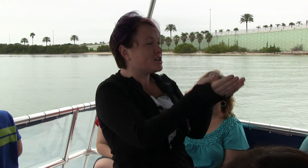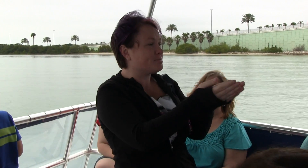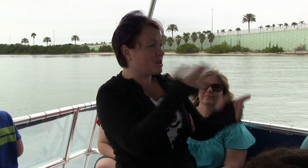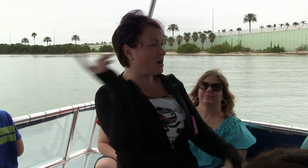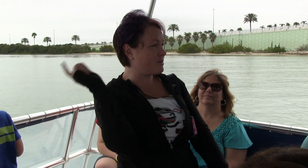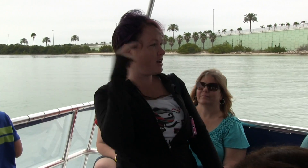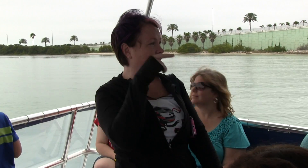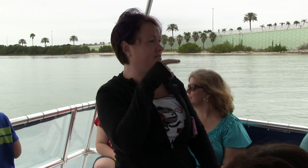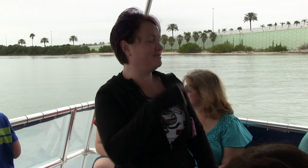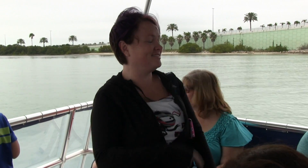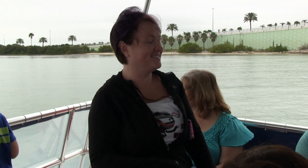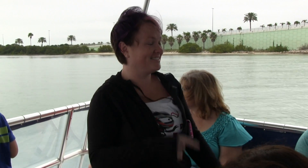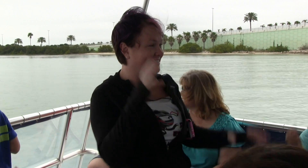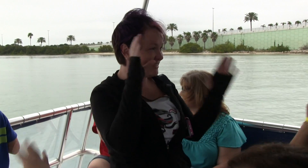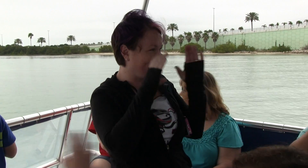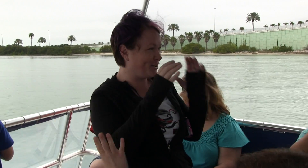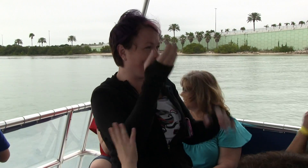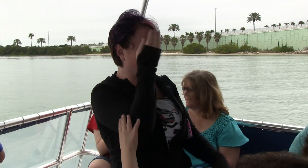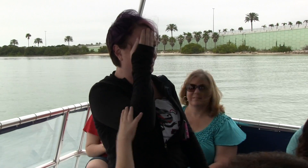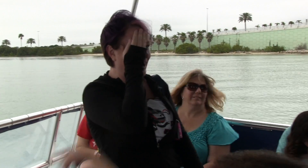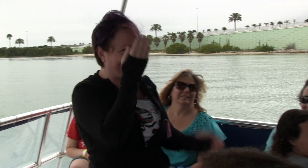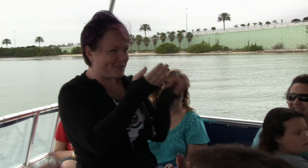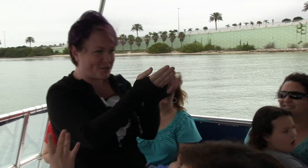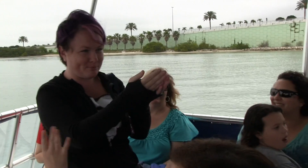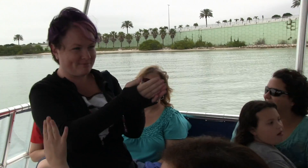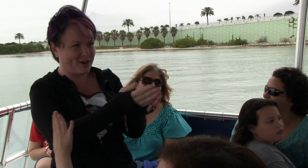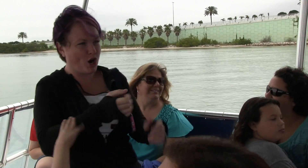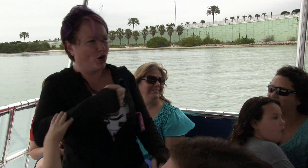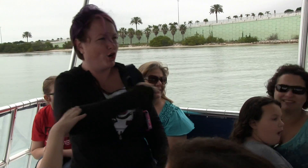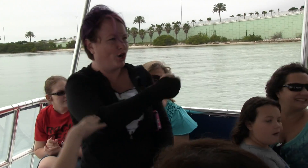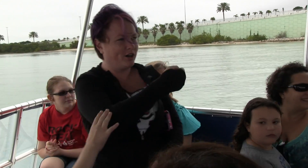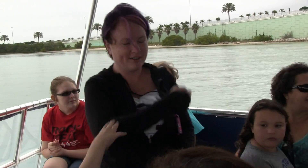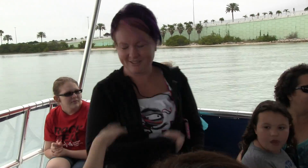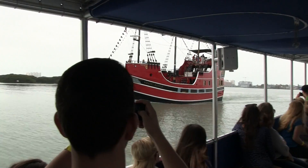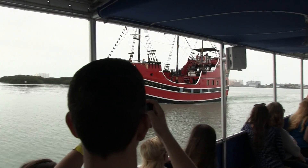pirate ship's coming. Pirate ship is coming. Look for the pirate ship.